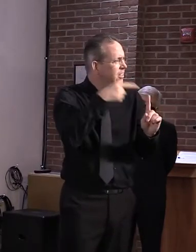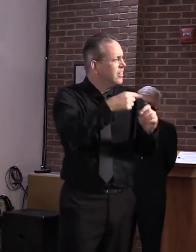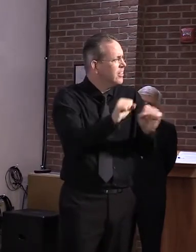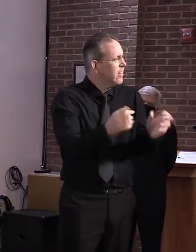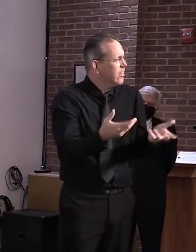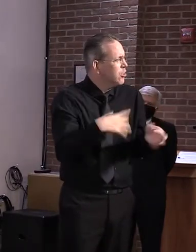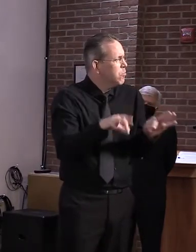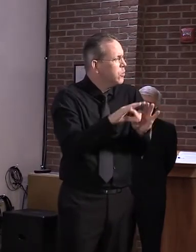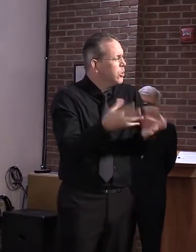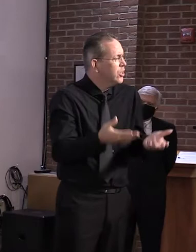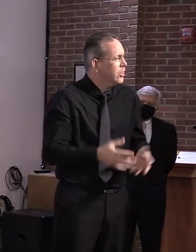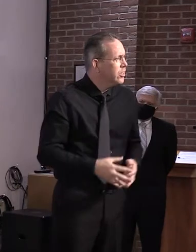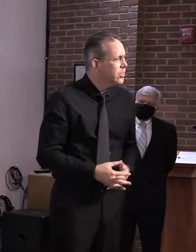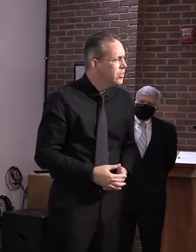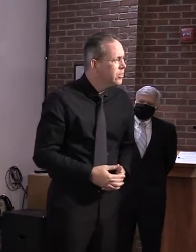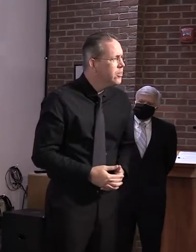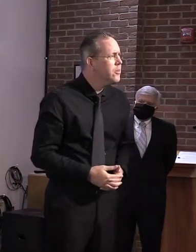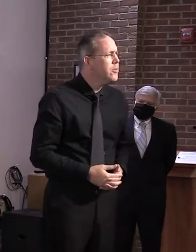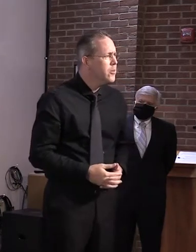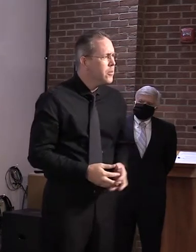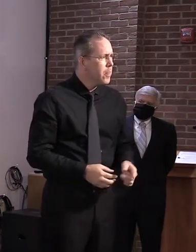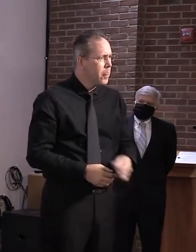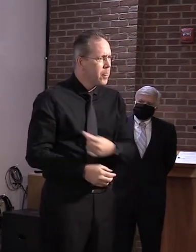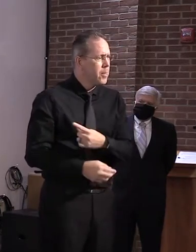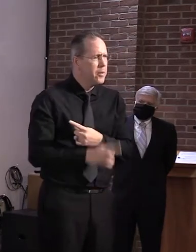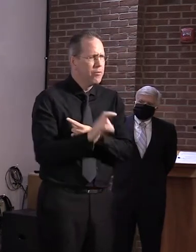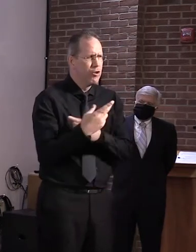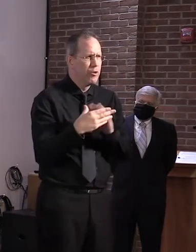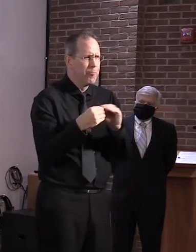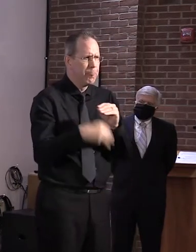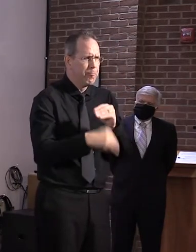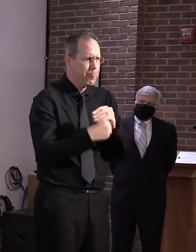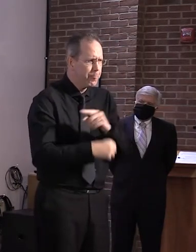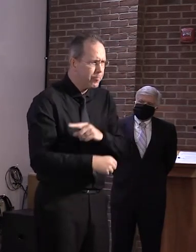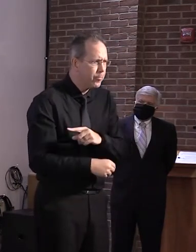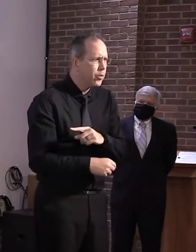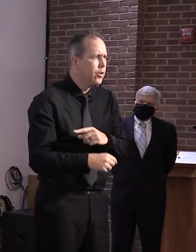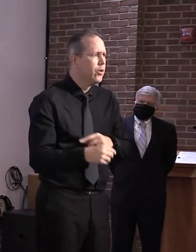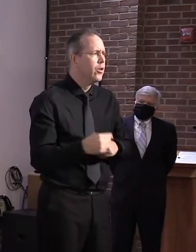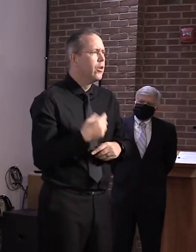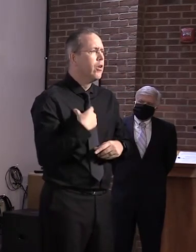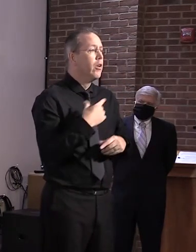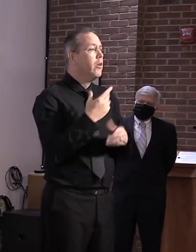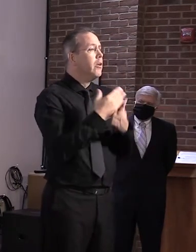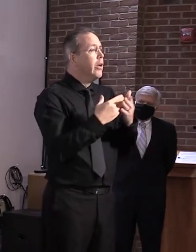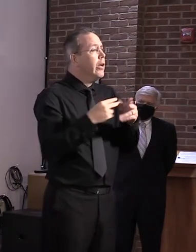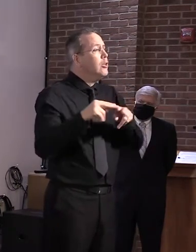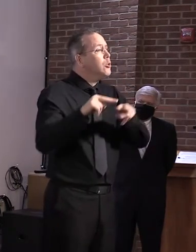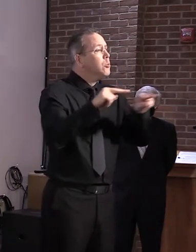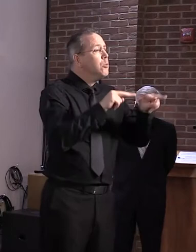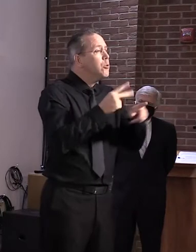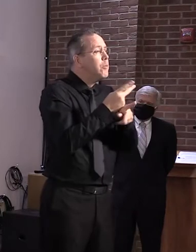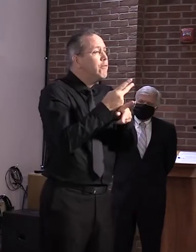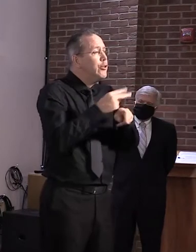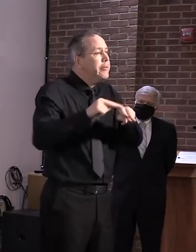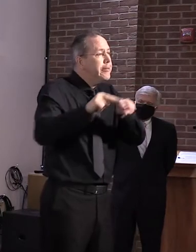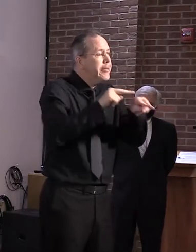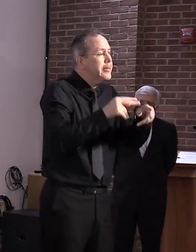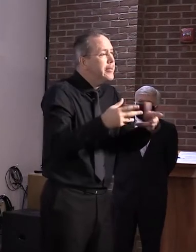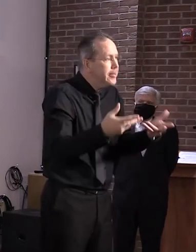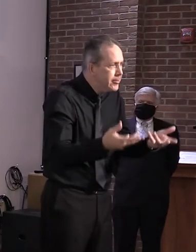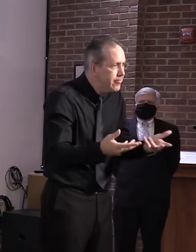So this is Rich Schneider. I'll speak to the supervision part. I think what we're about to do is